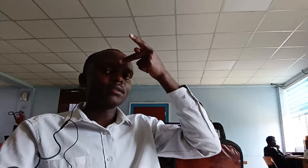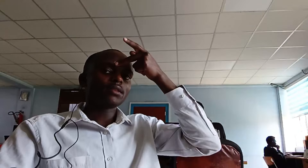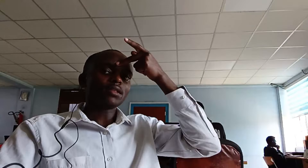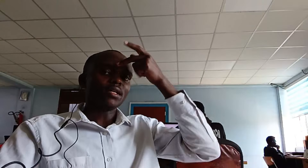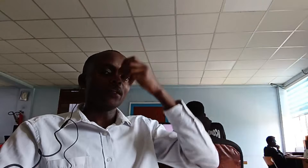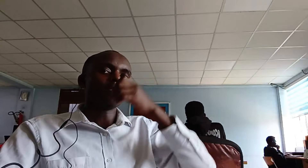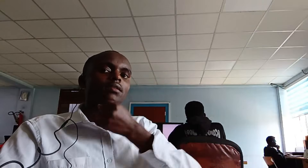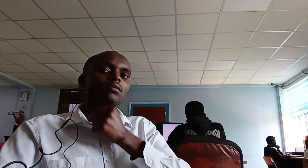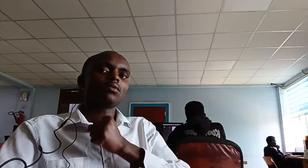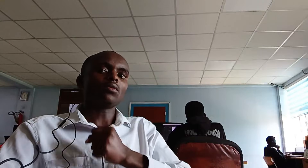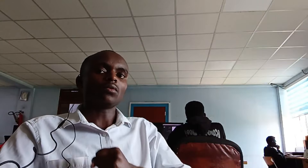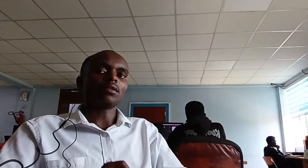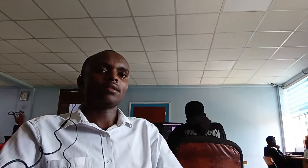Parents, then old.